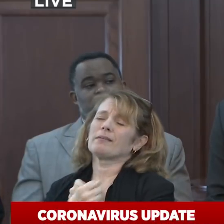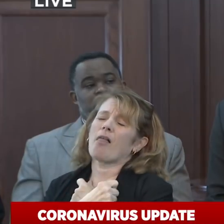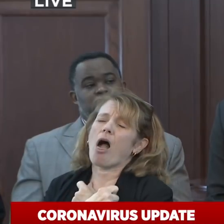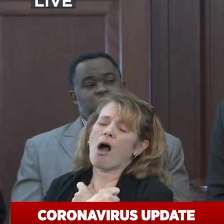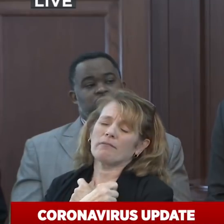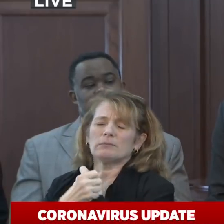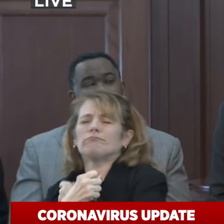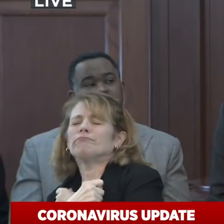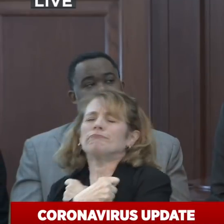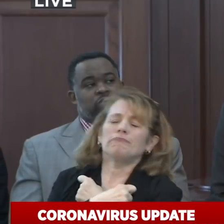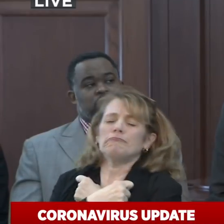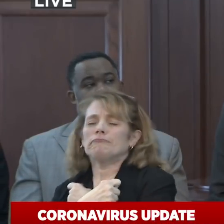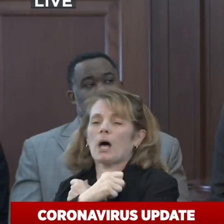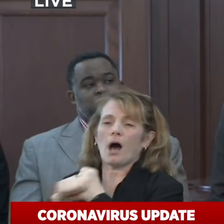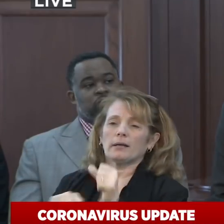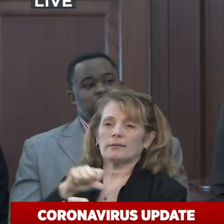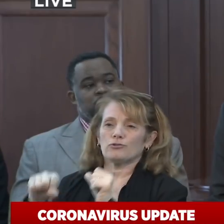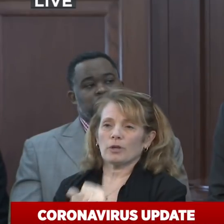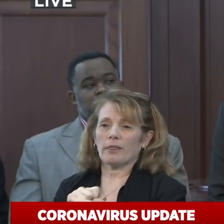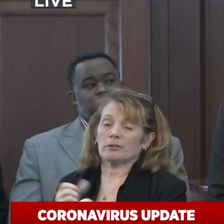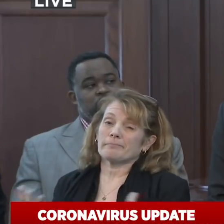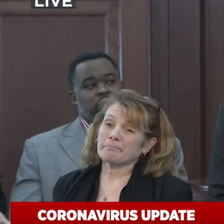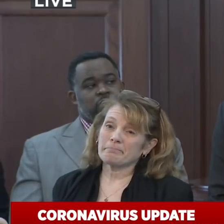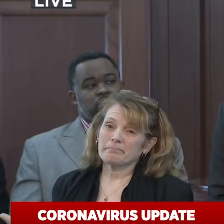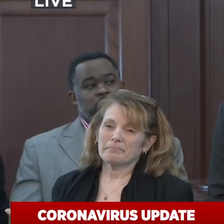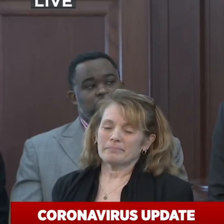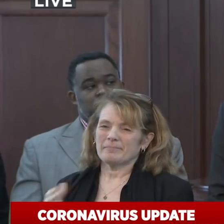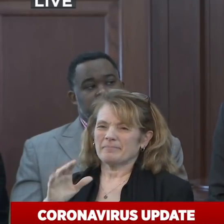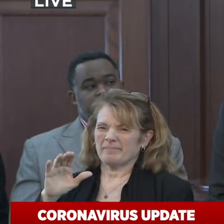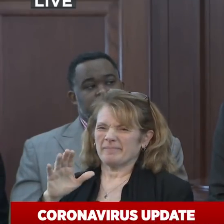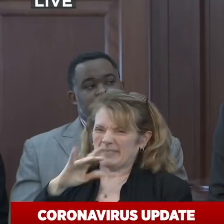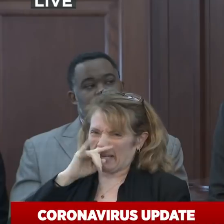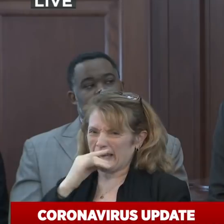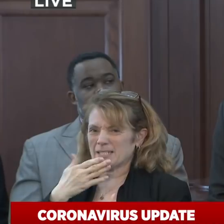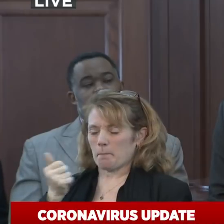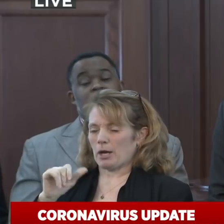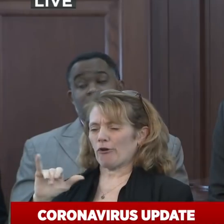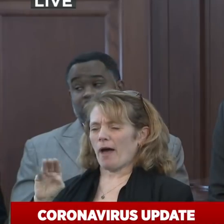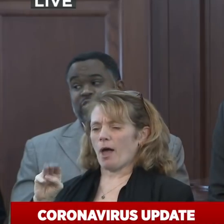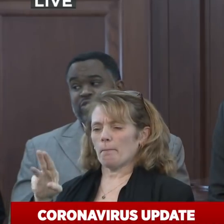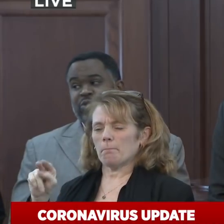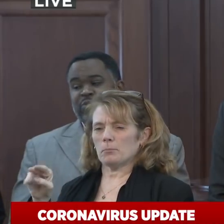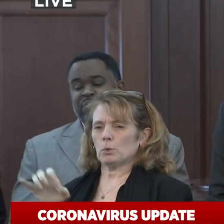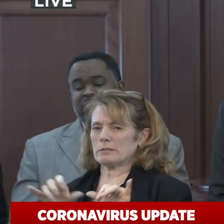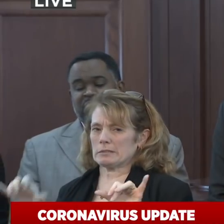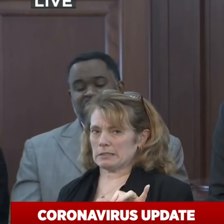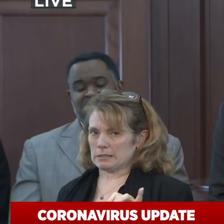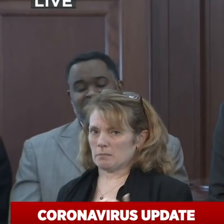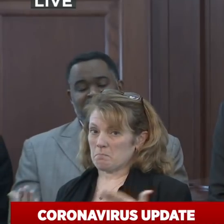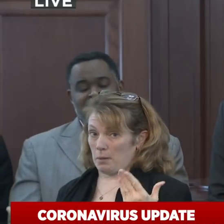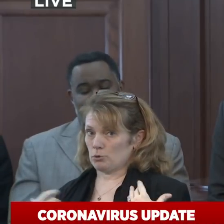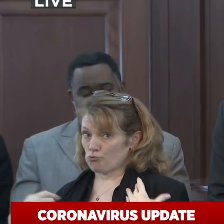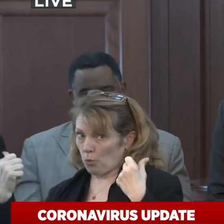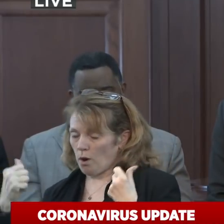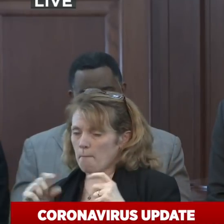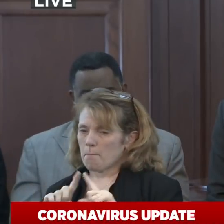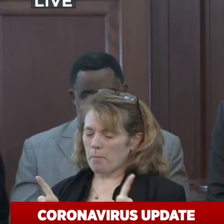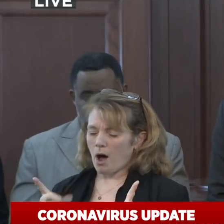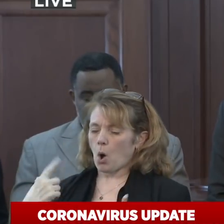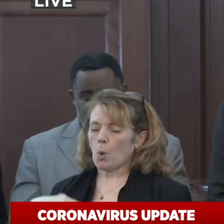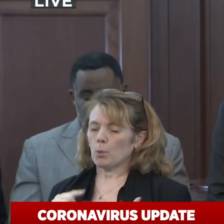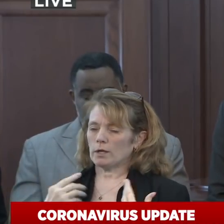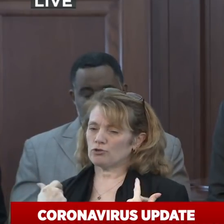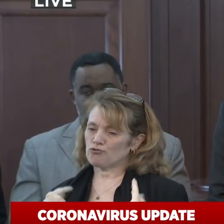another, but I think they've got a better immune system than we do. But even with that, we're trying to teach them to do the